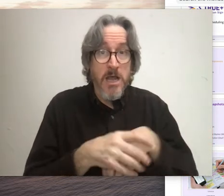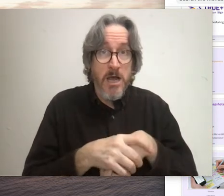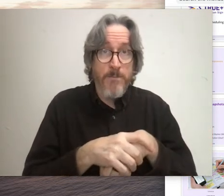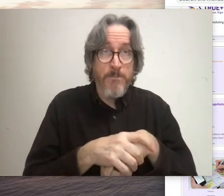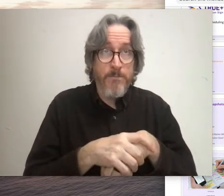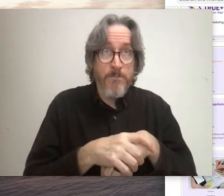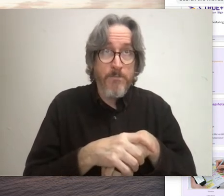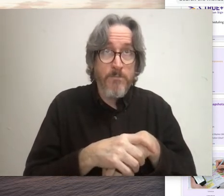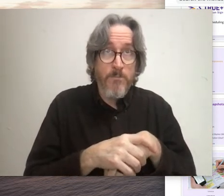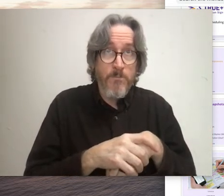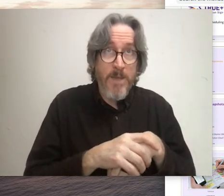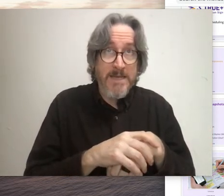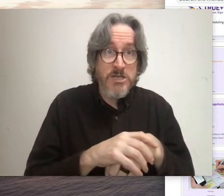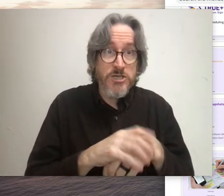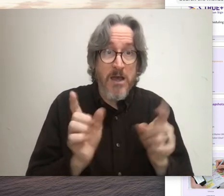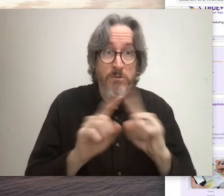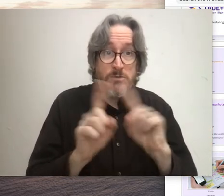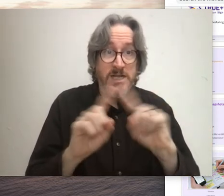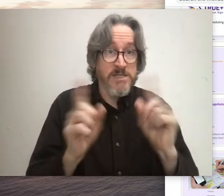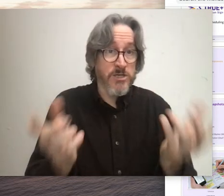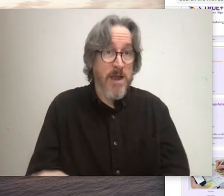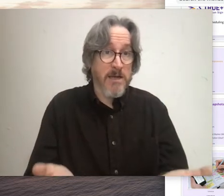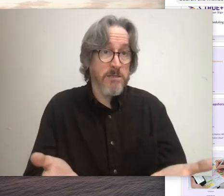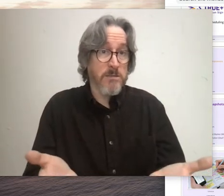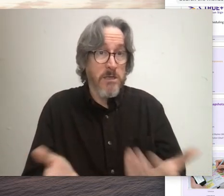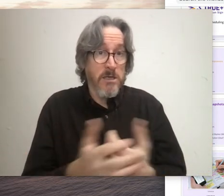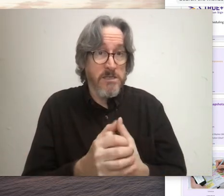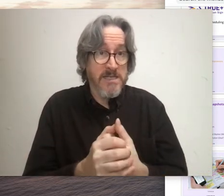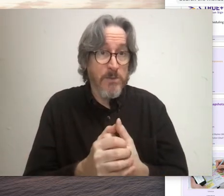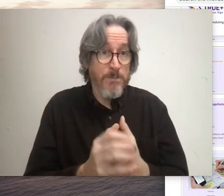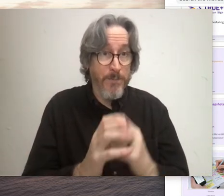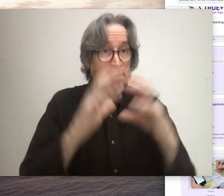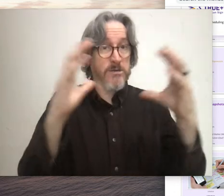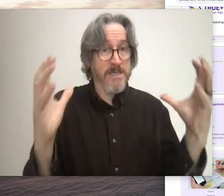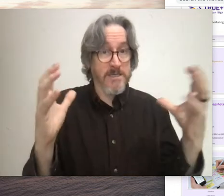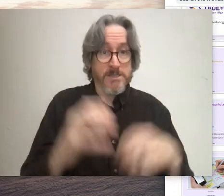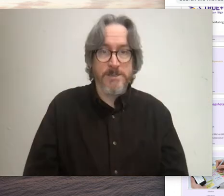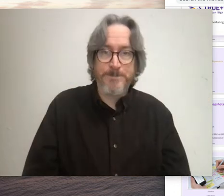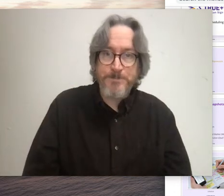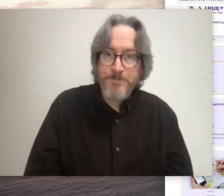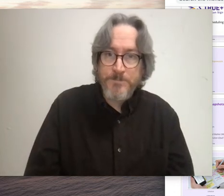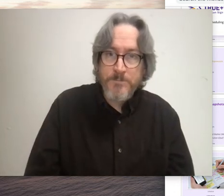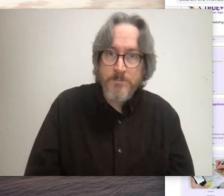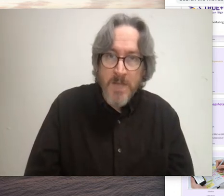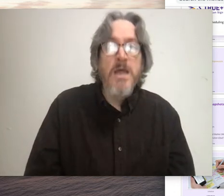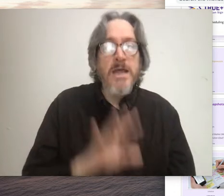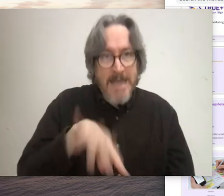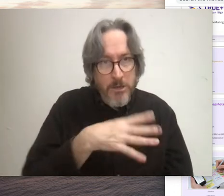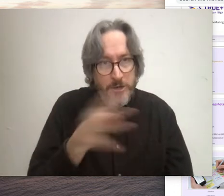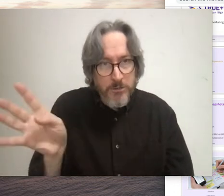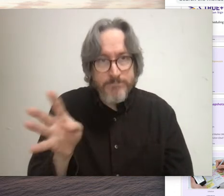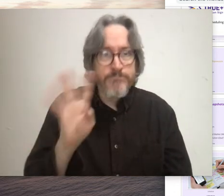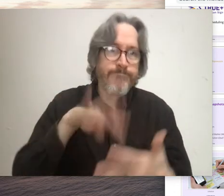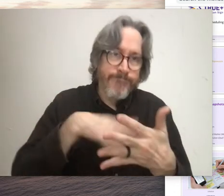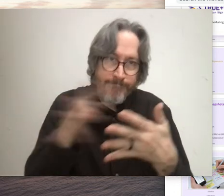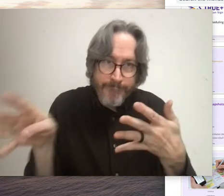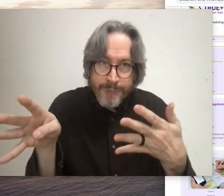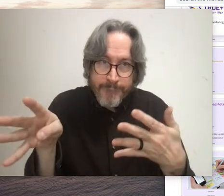that. Pay attention to how those signs interact, because that's how we build our sentences. Calendar.